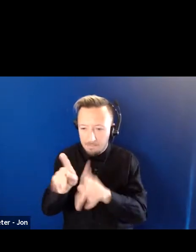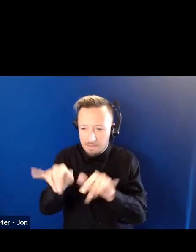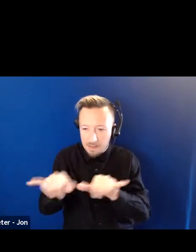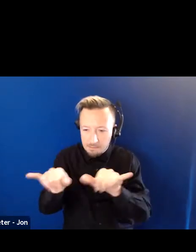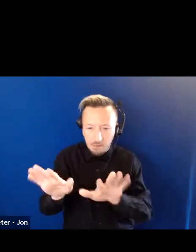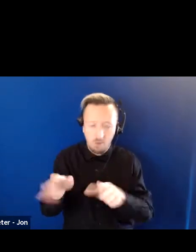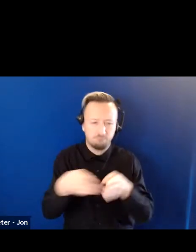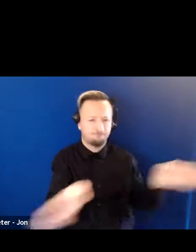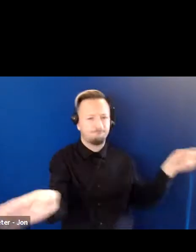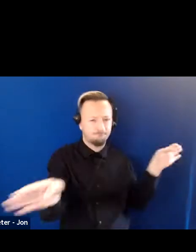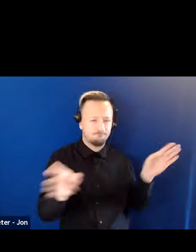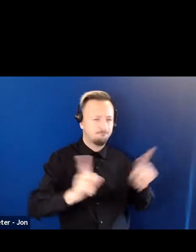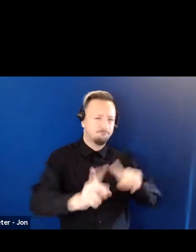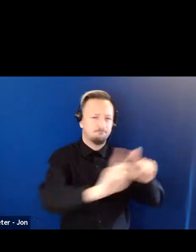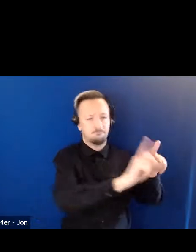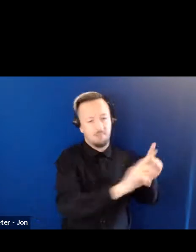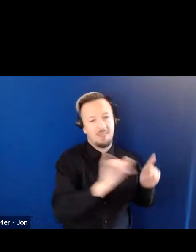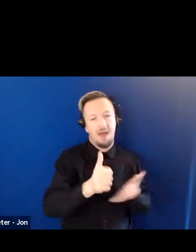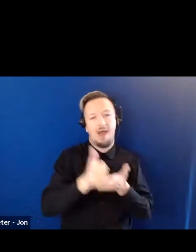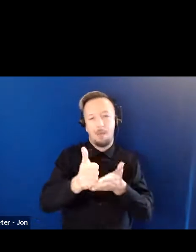will have a more diverse